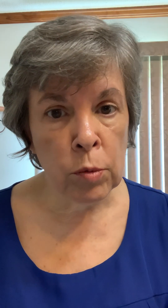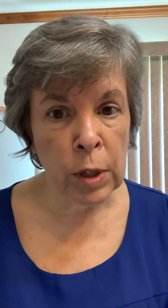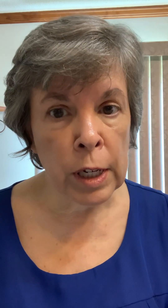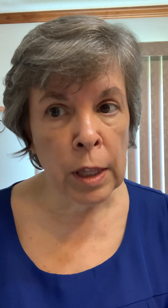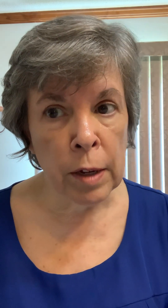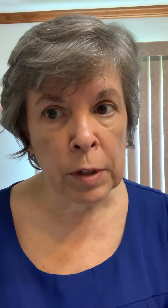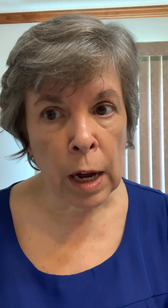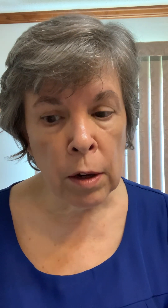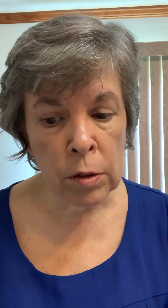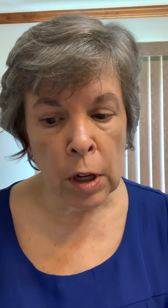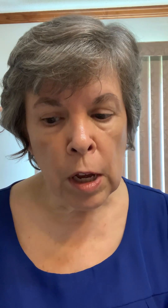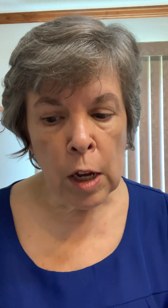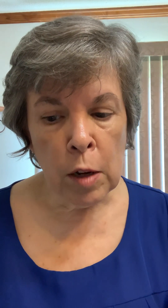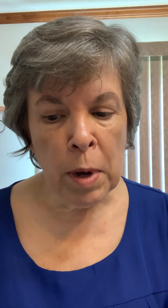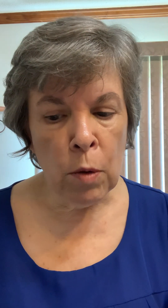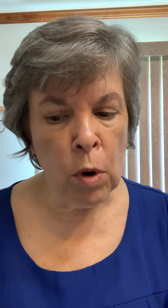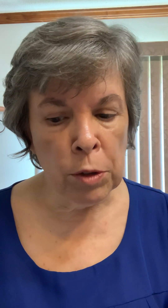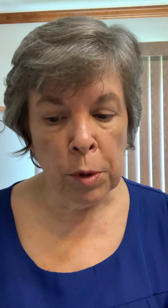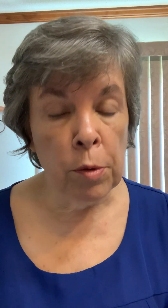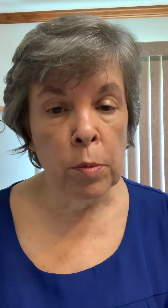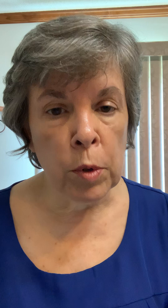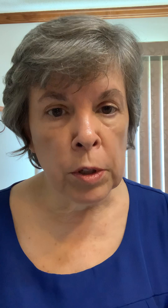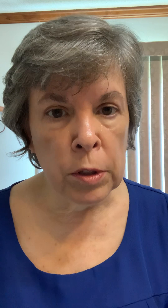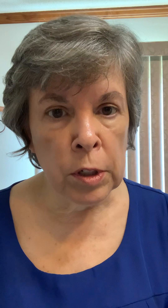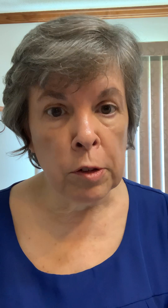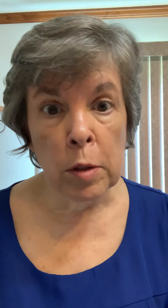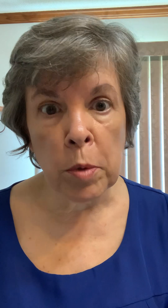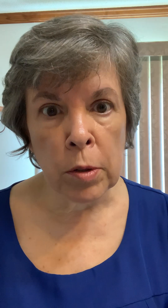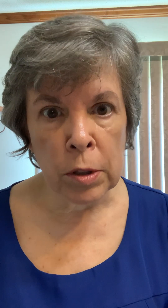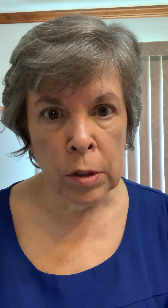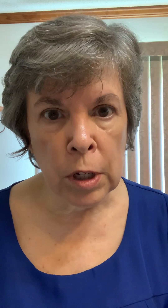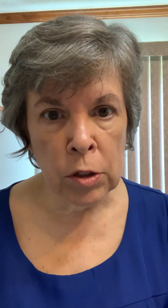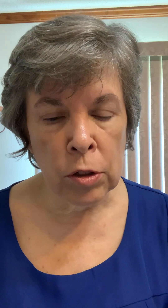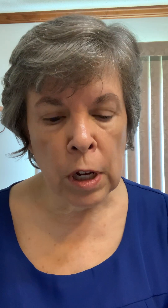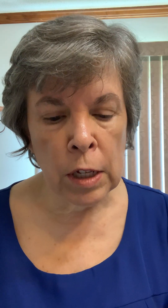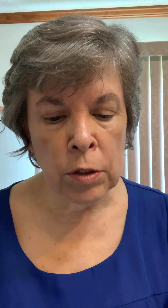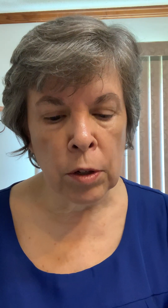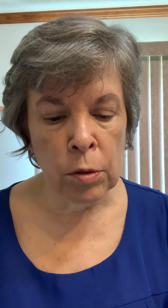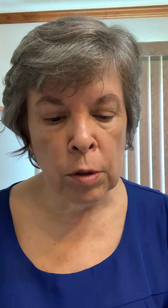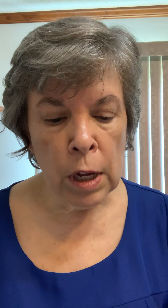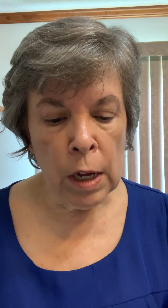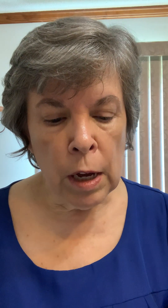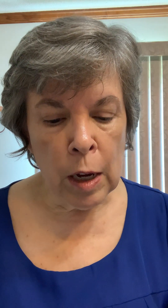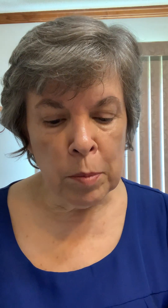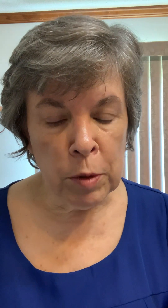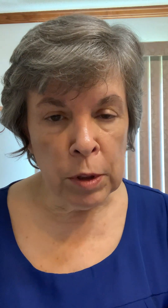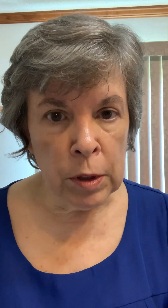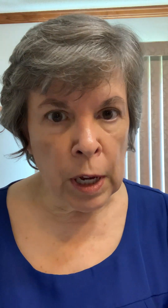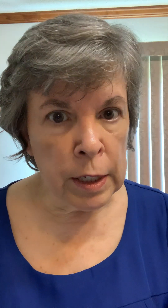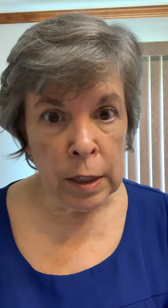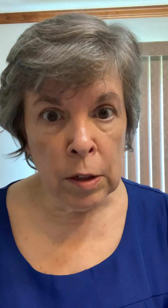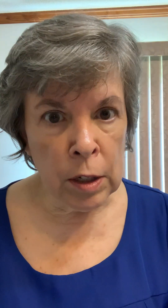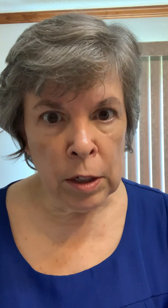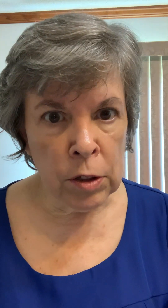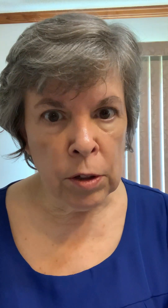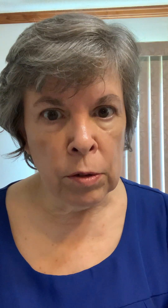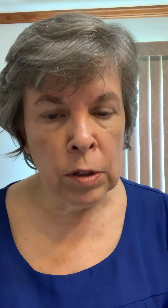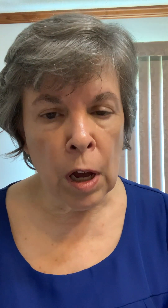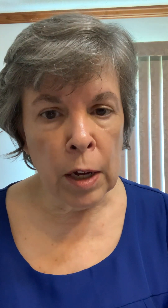had left out, about wandering through the woods and hearing the birds and such. And so I did not teach those signs